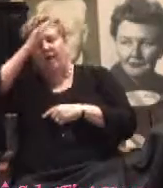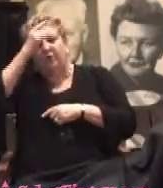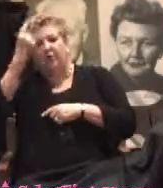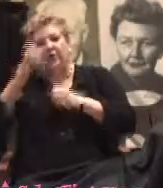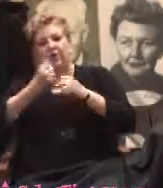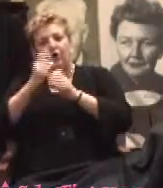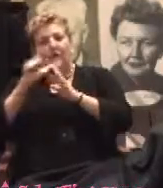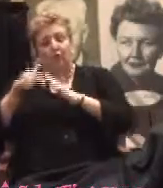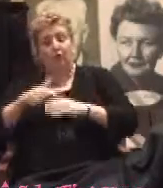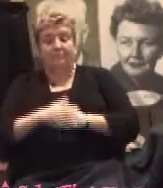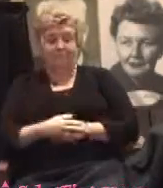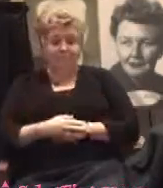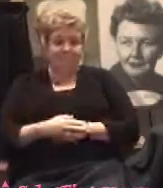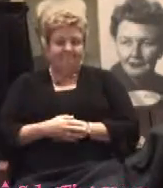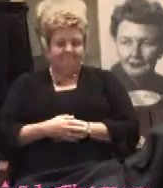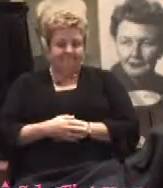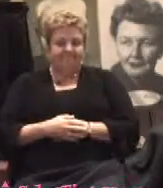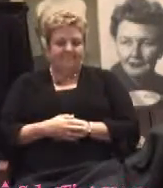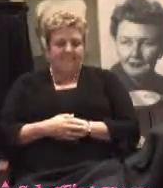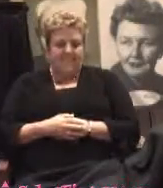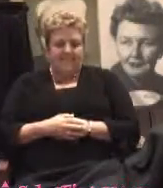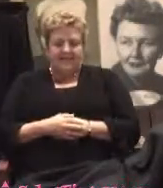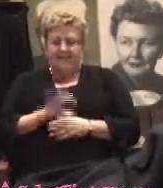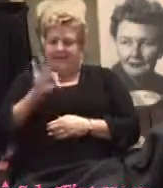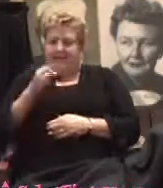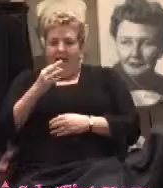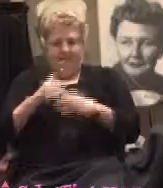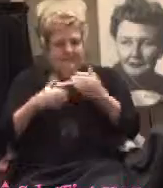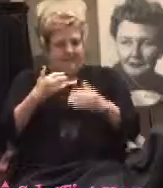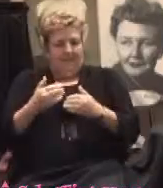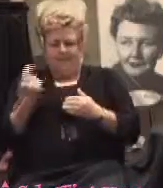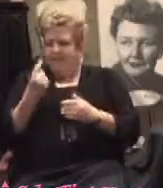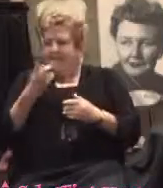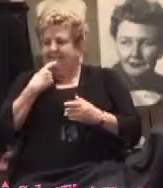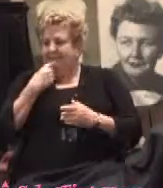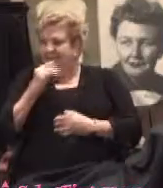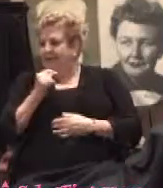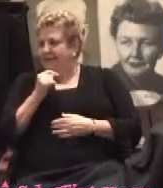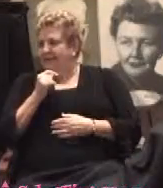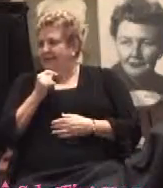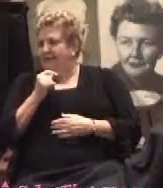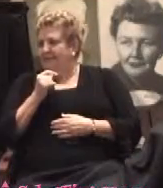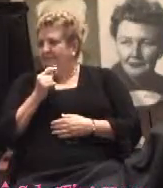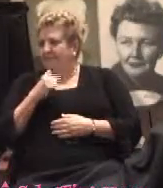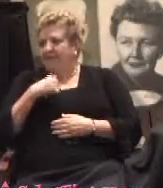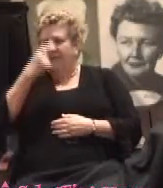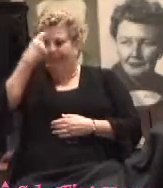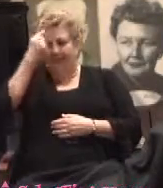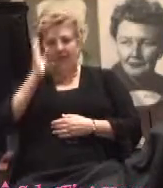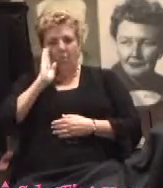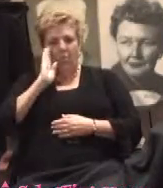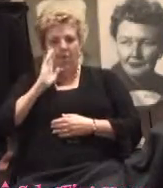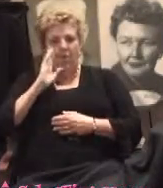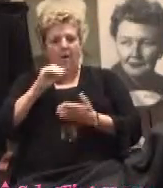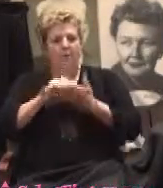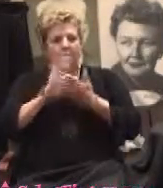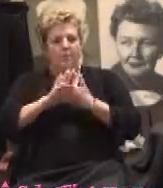when it comes to amends, the ninth step, somebody said it in these questions, I think I'm going to put my name first on my 8-step list because clearly I